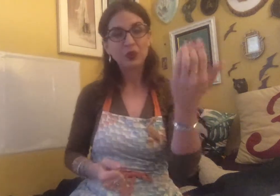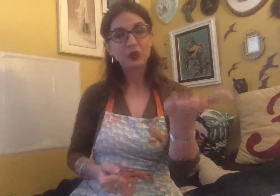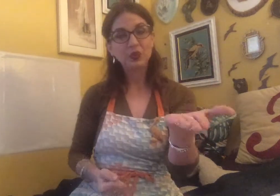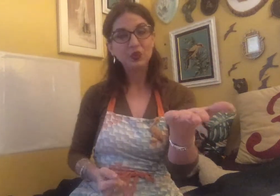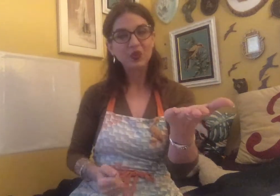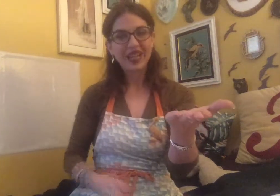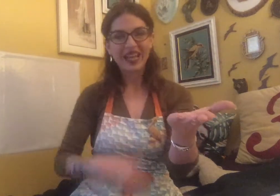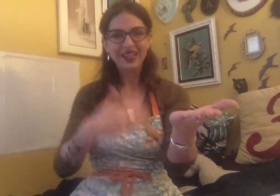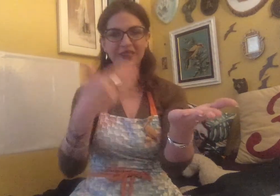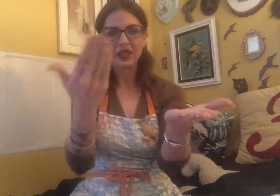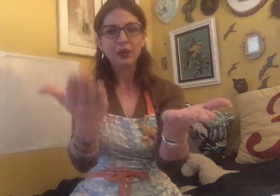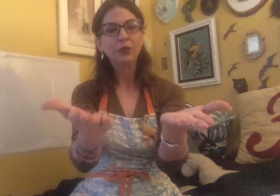Moon, add the